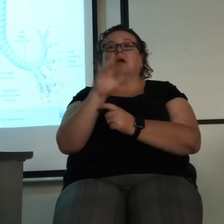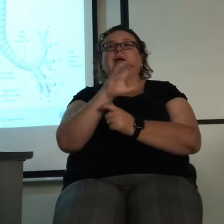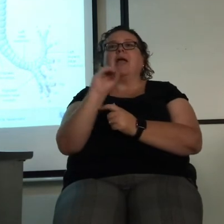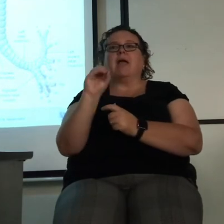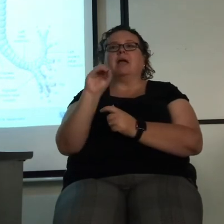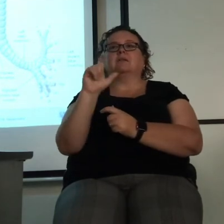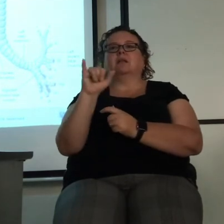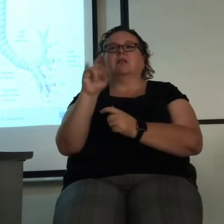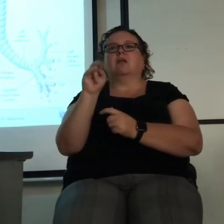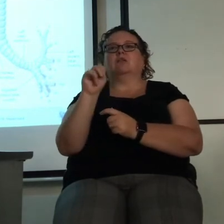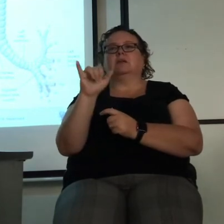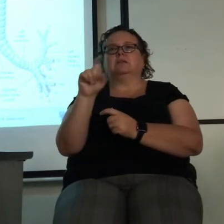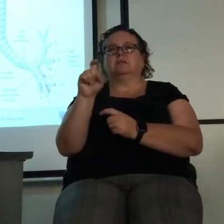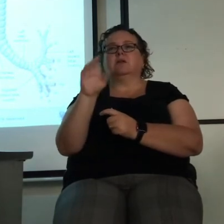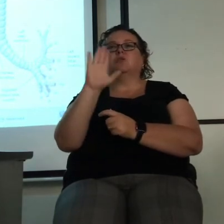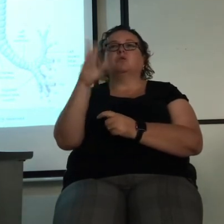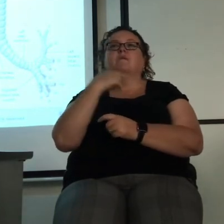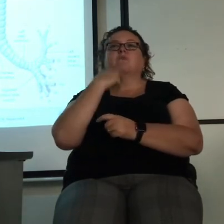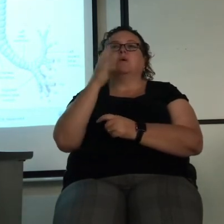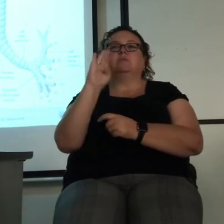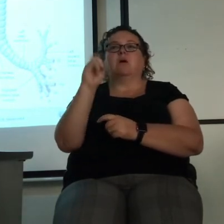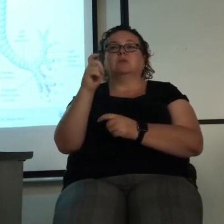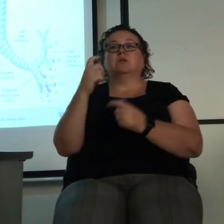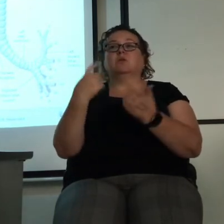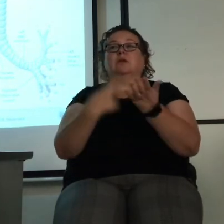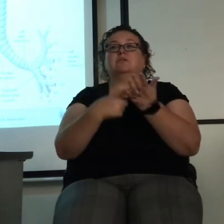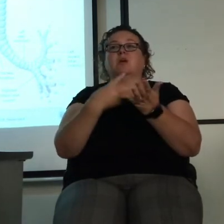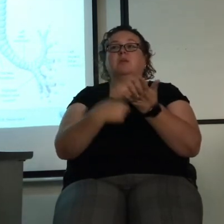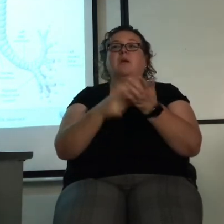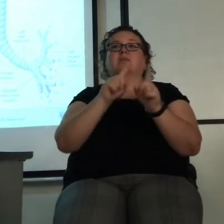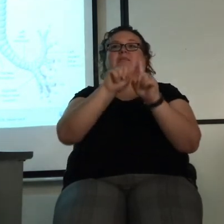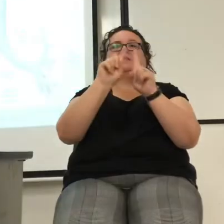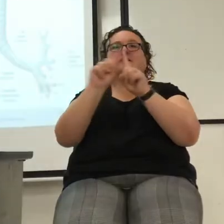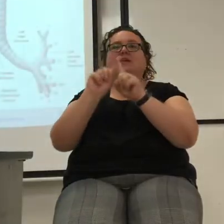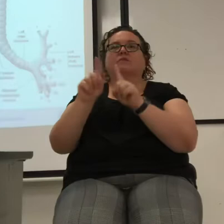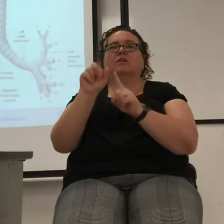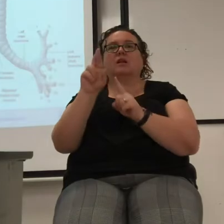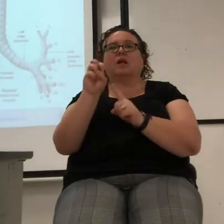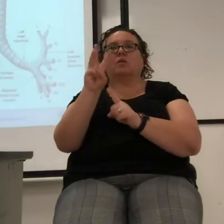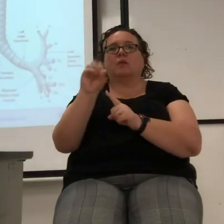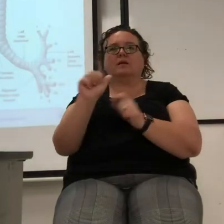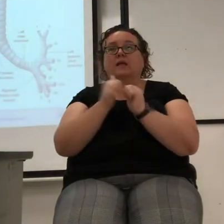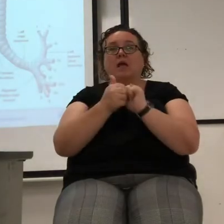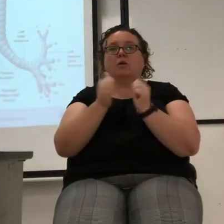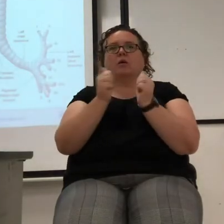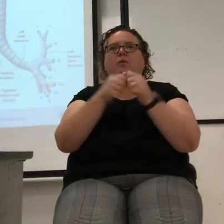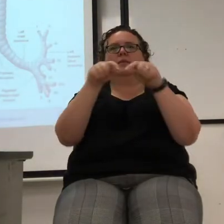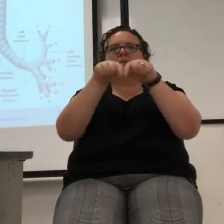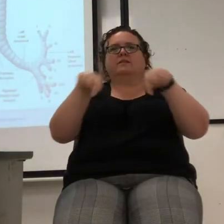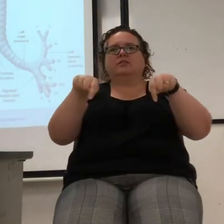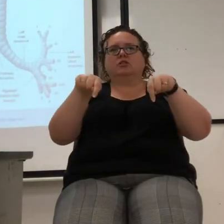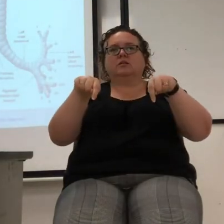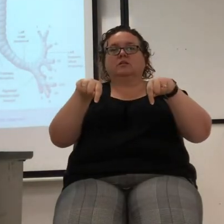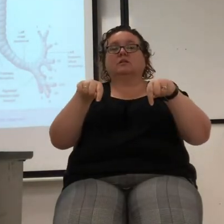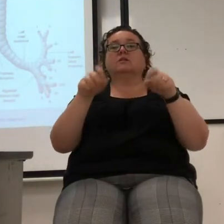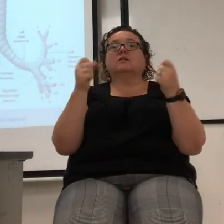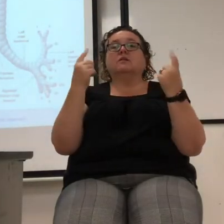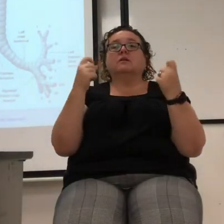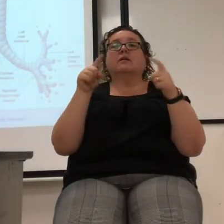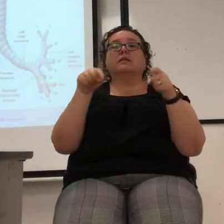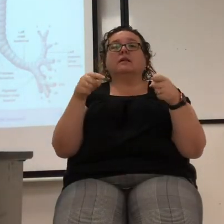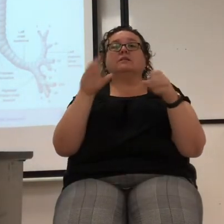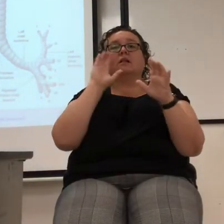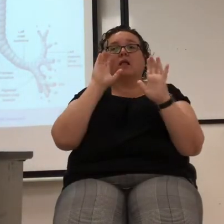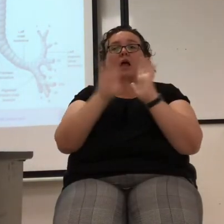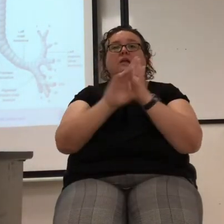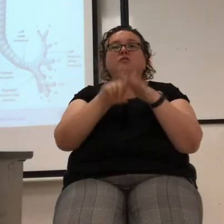box there. And you can talk about the different airways by the division. This slide starts with